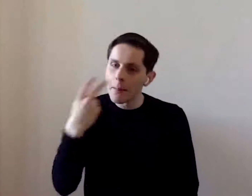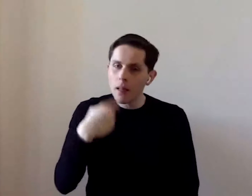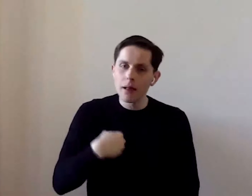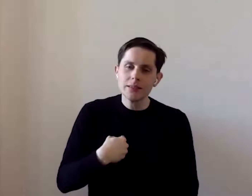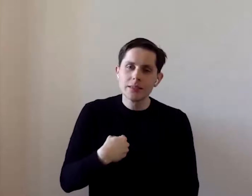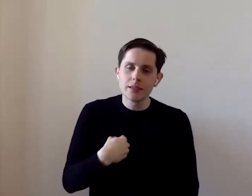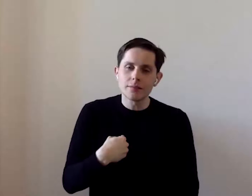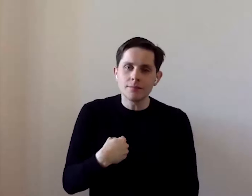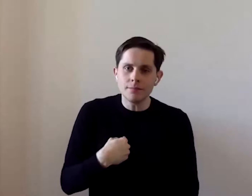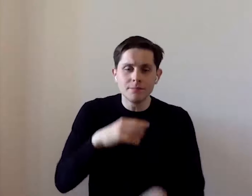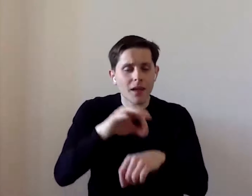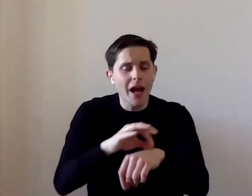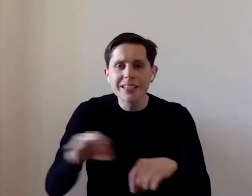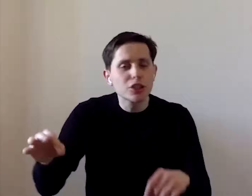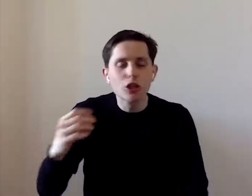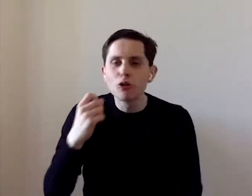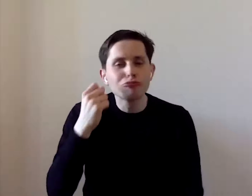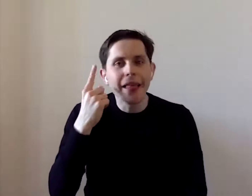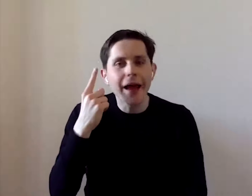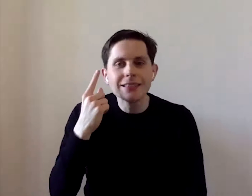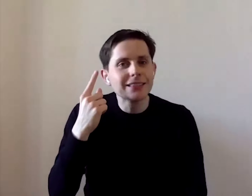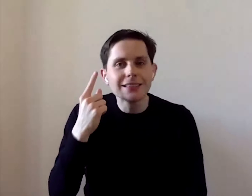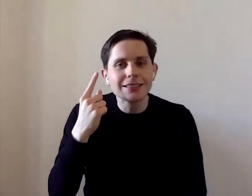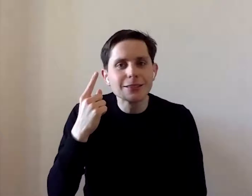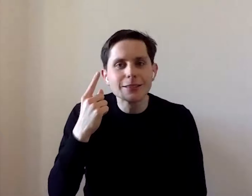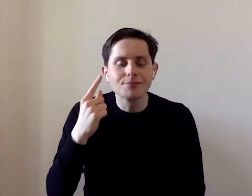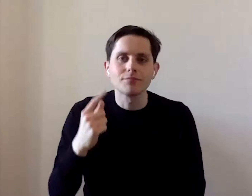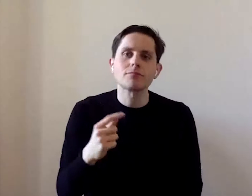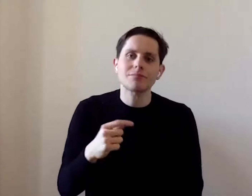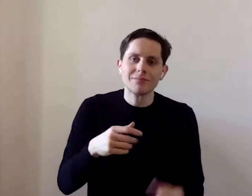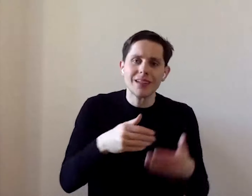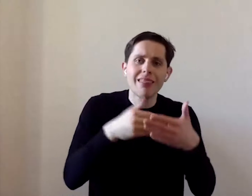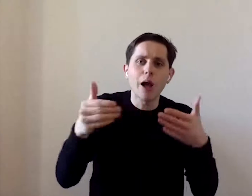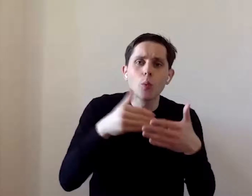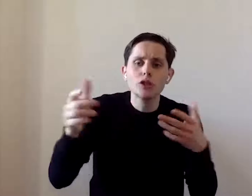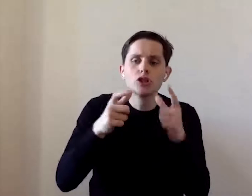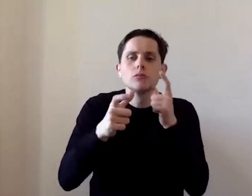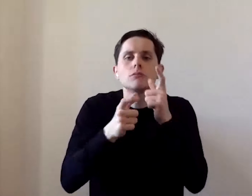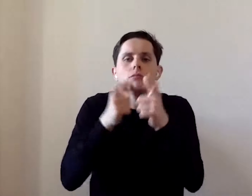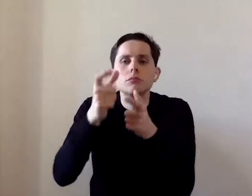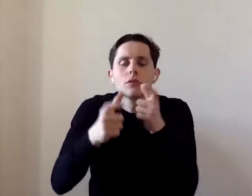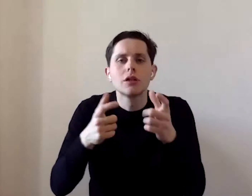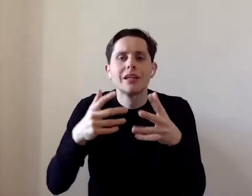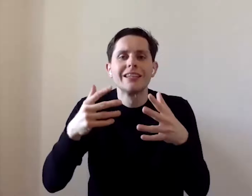And when I sit in crits for other people, I can't see the work that they're talking about. And I don't think as architects,